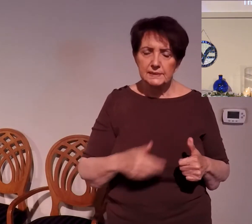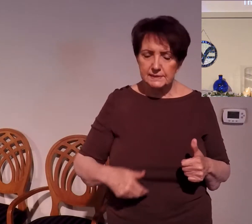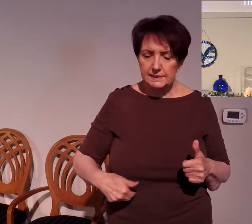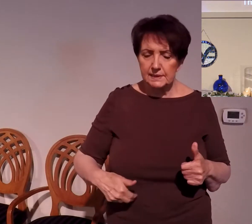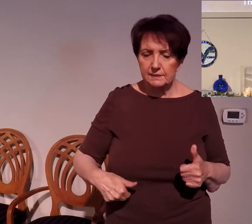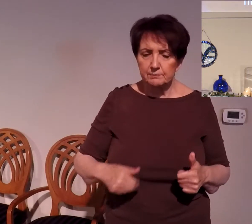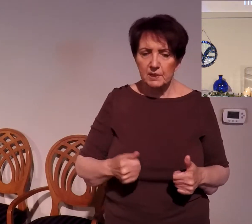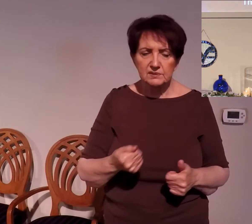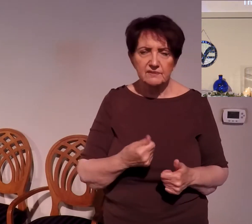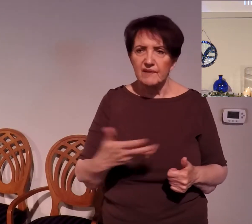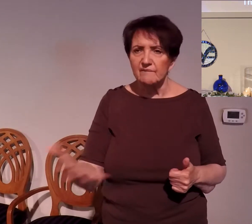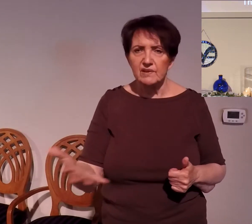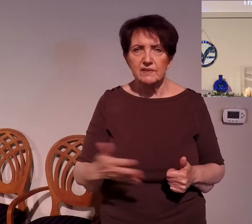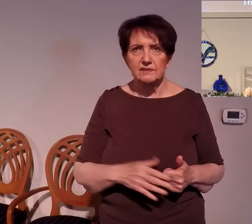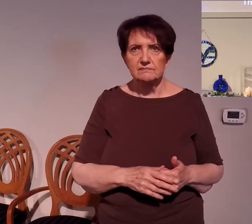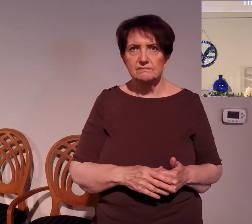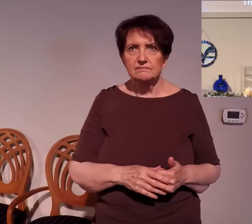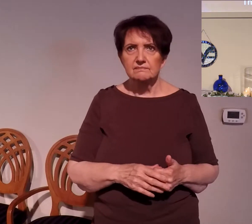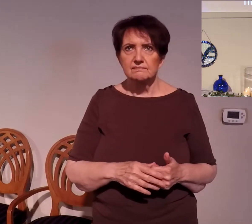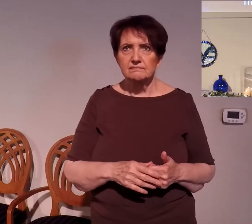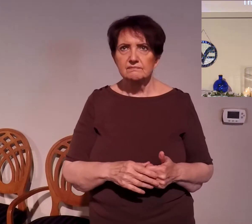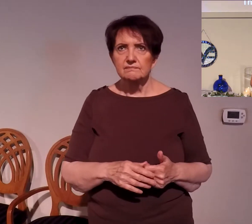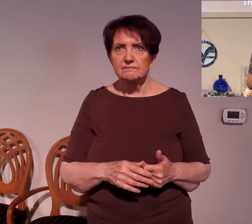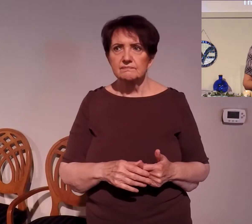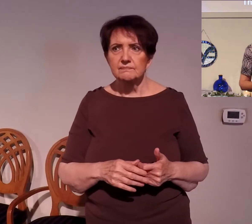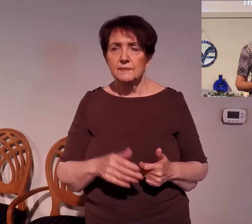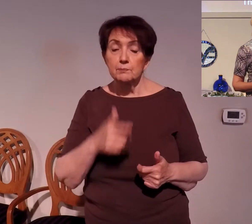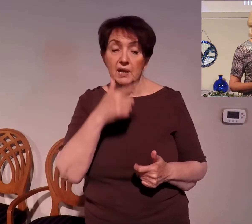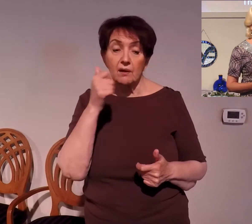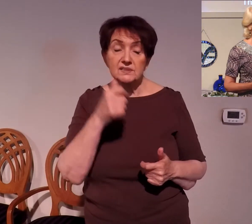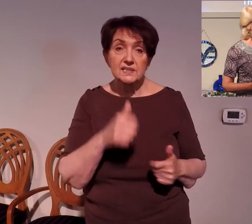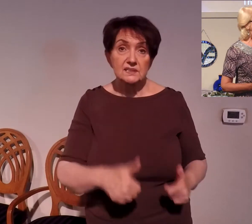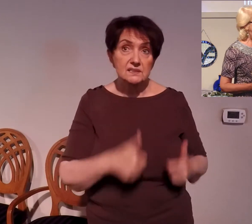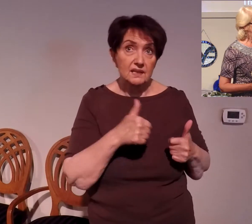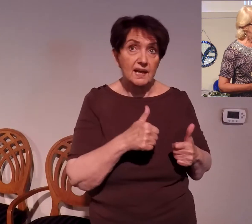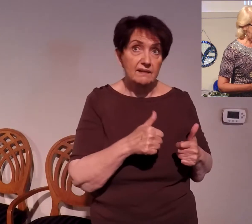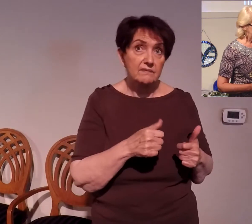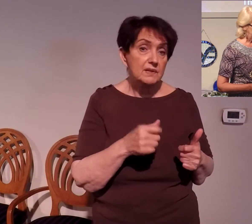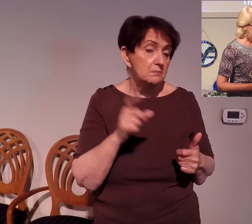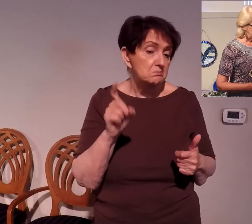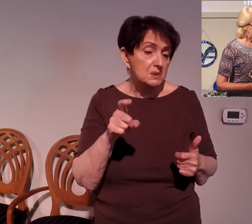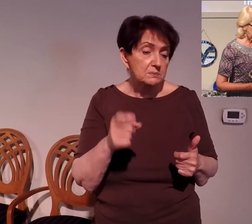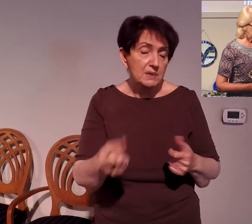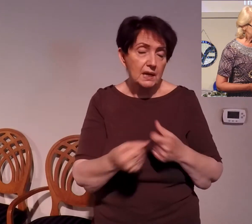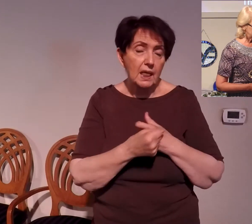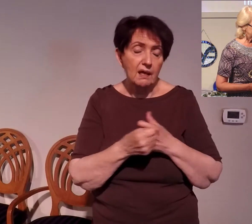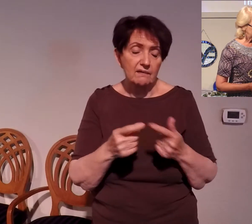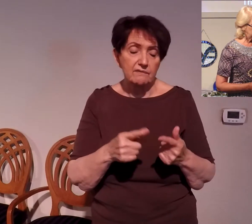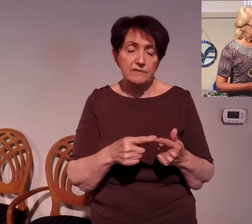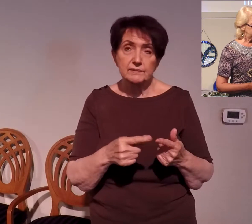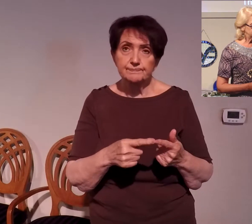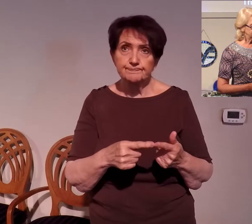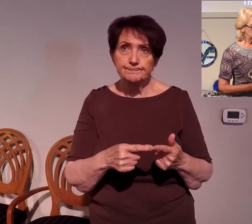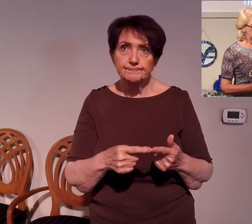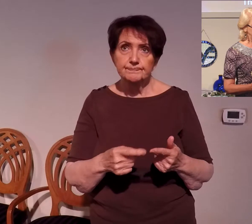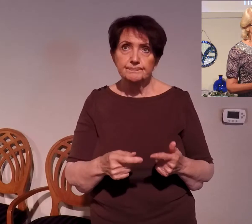of all creation. Then, therefore, because it is life, it must be love. Because as